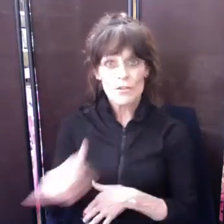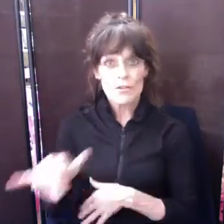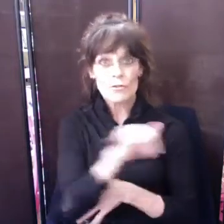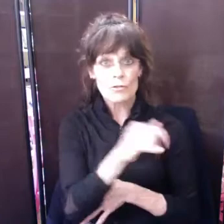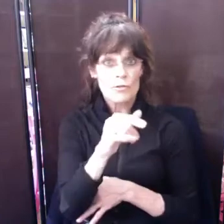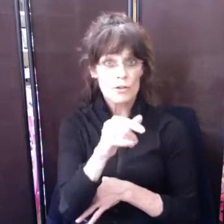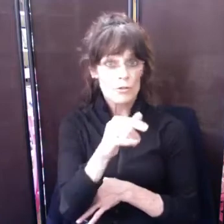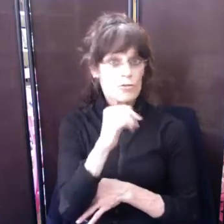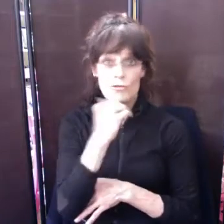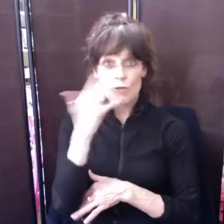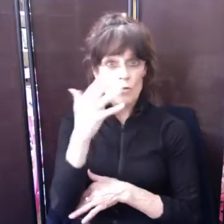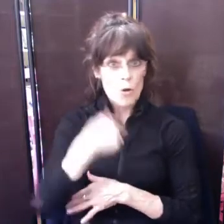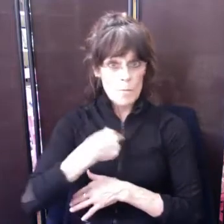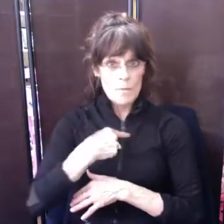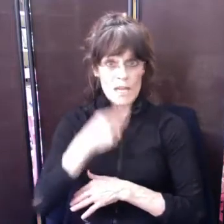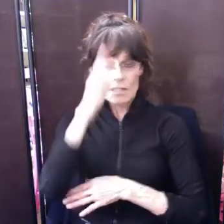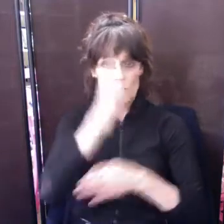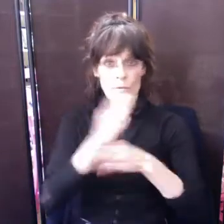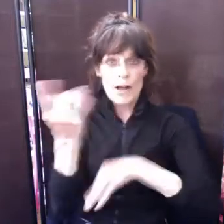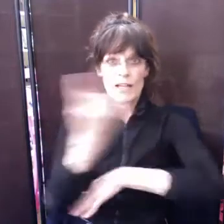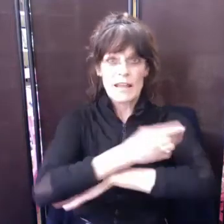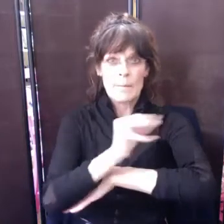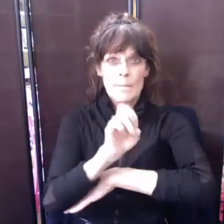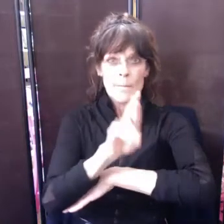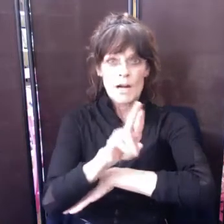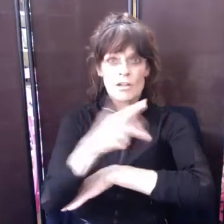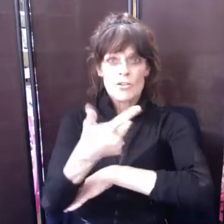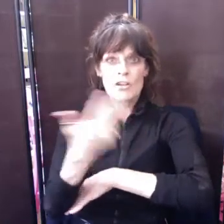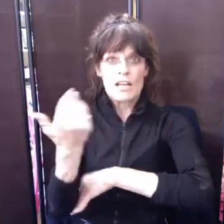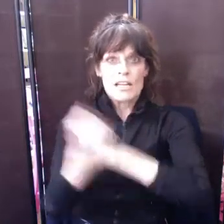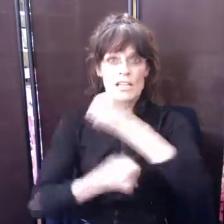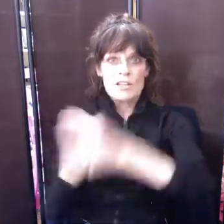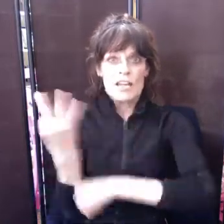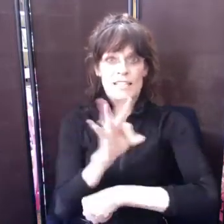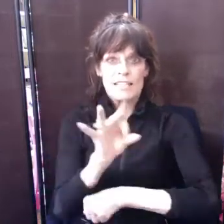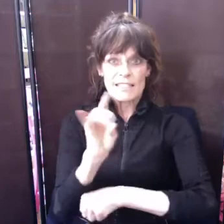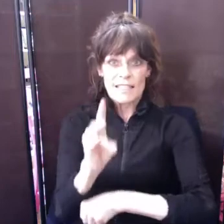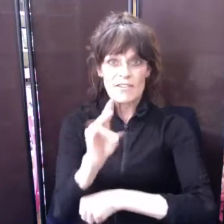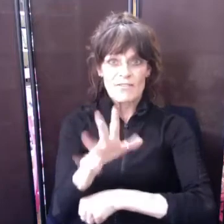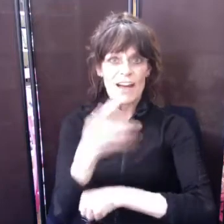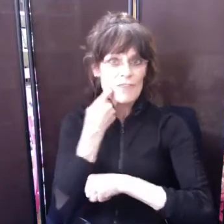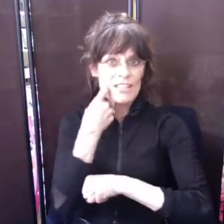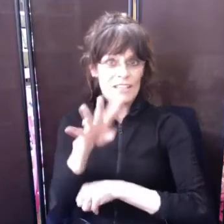my sobriety date is March 3rd, 1975. I celebrated 45 years of sobriety in